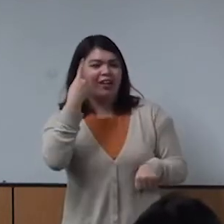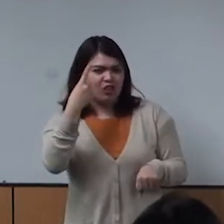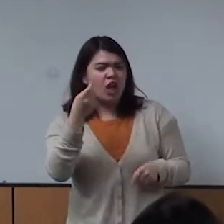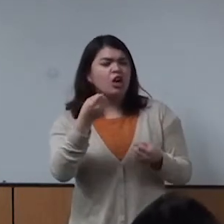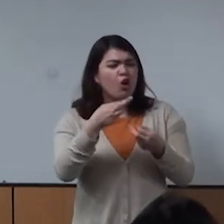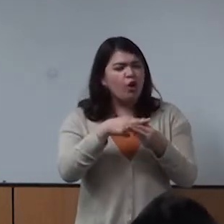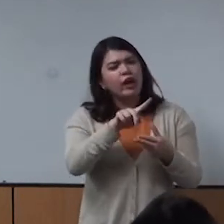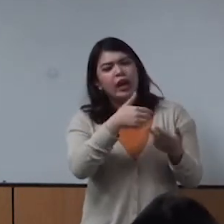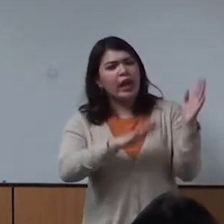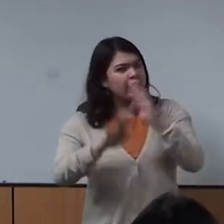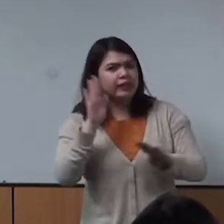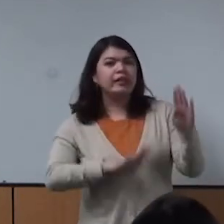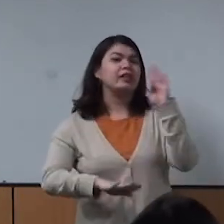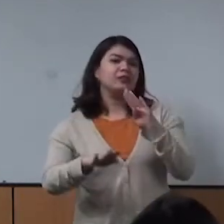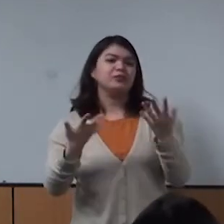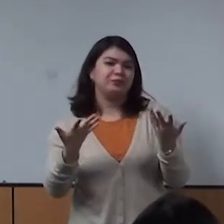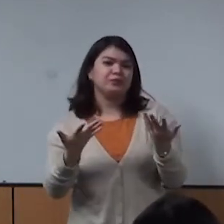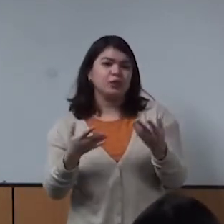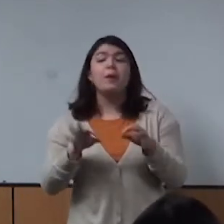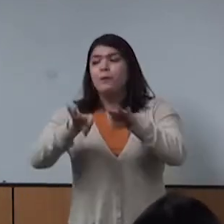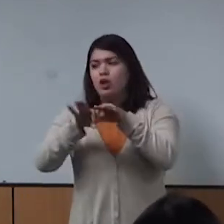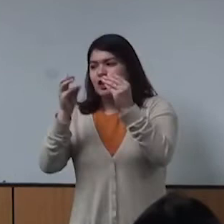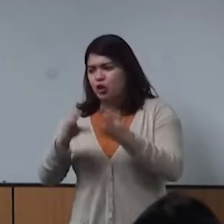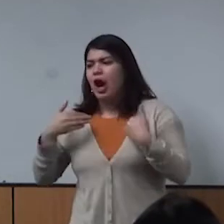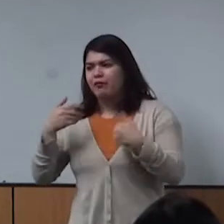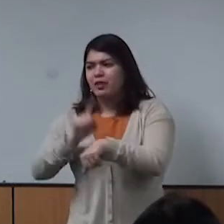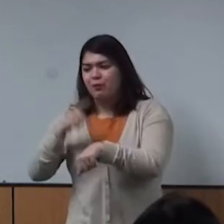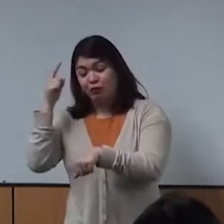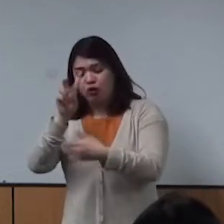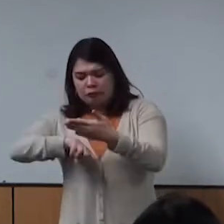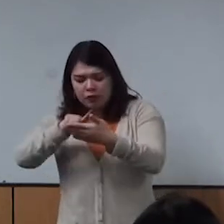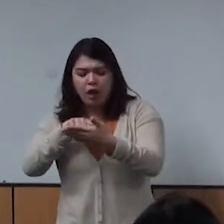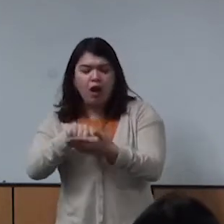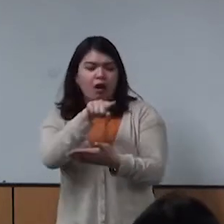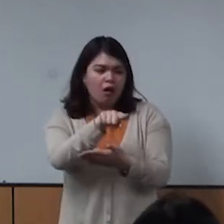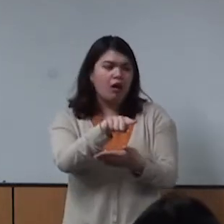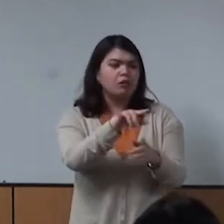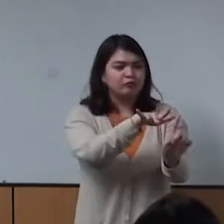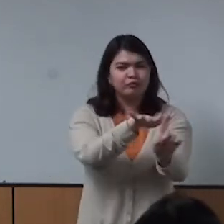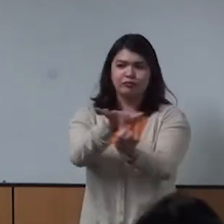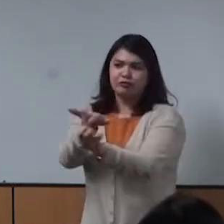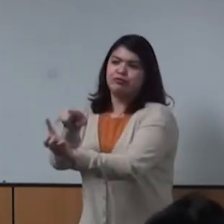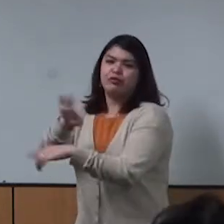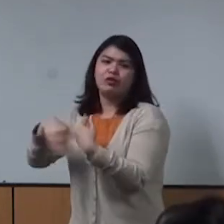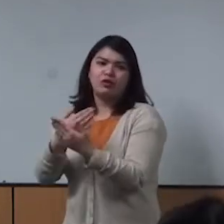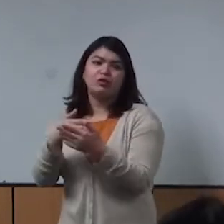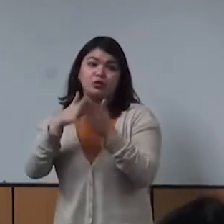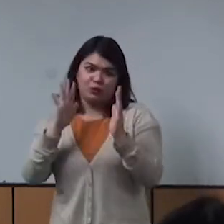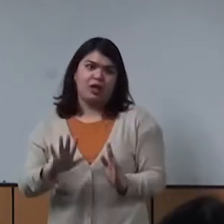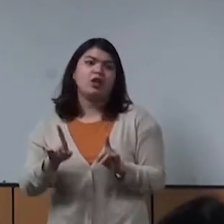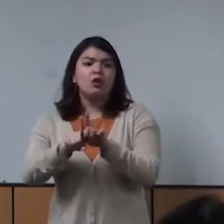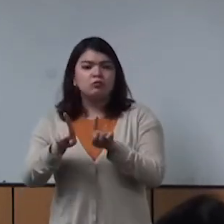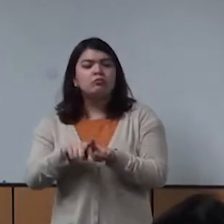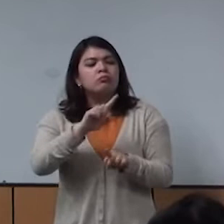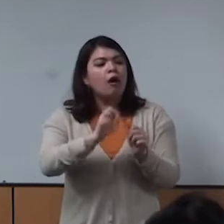reflection, then the teacher gets to read that reflection. The teacher is able to think about how